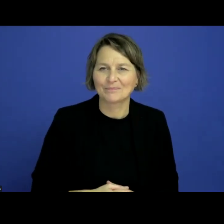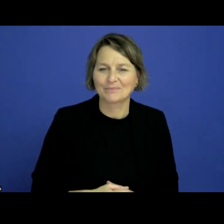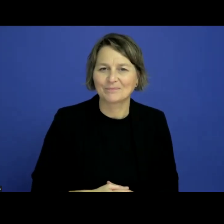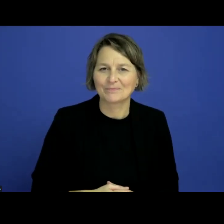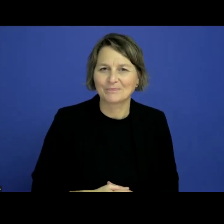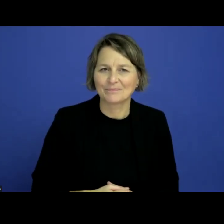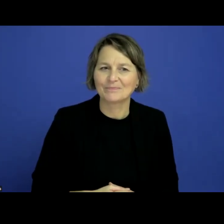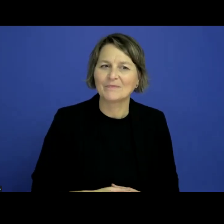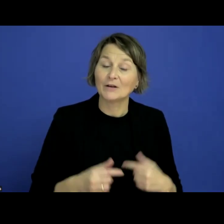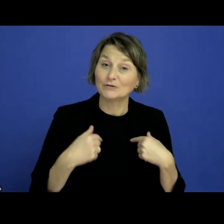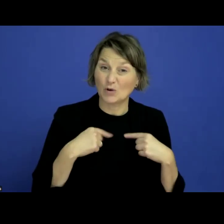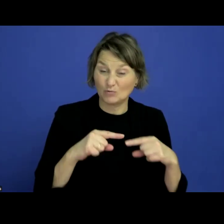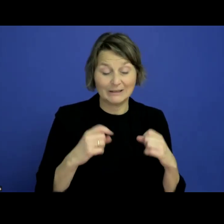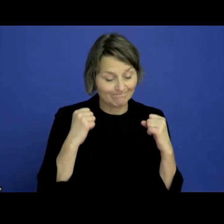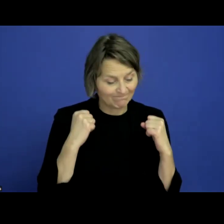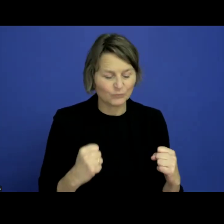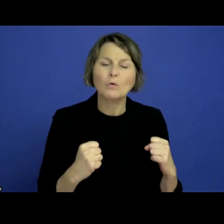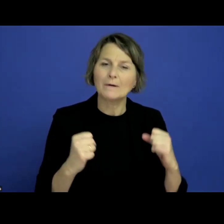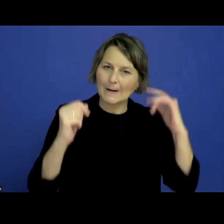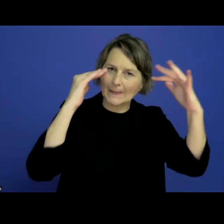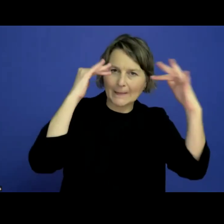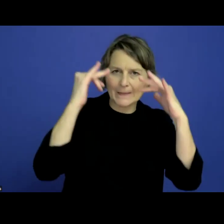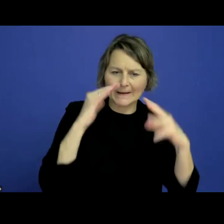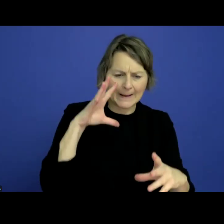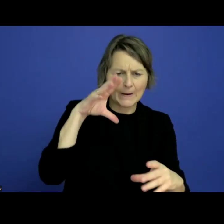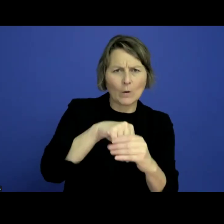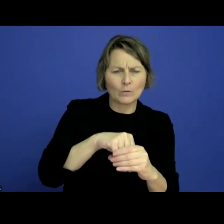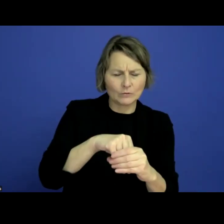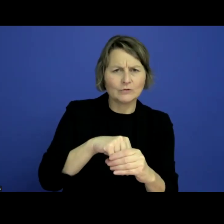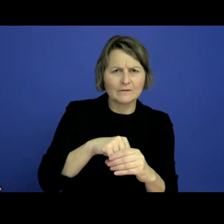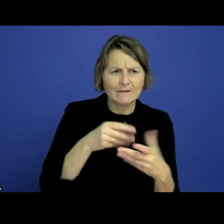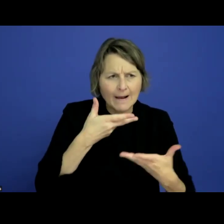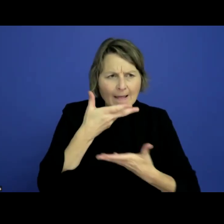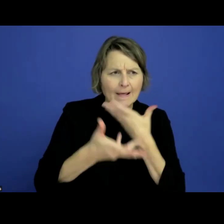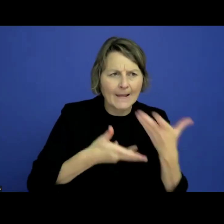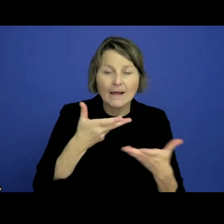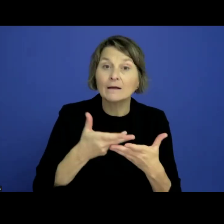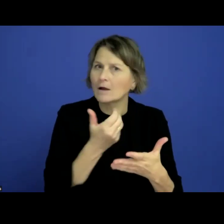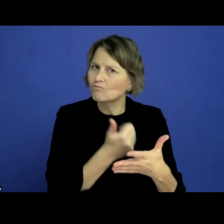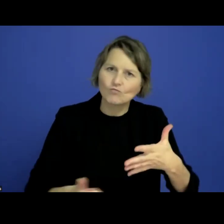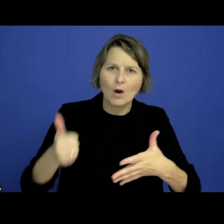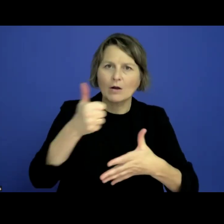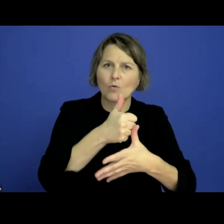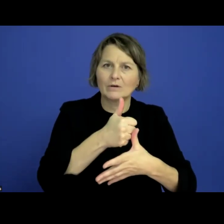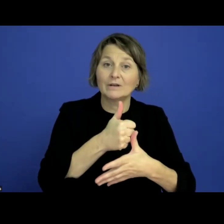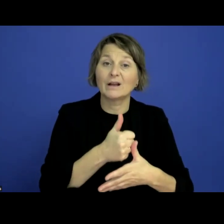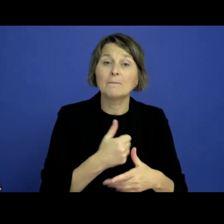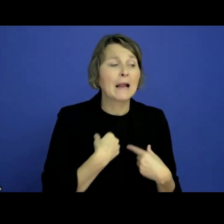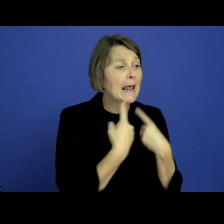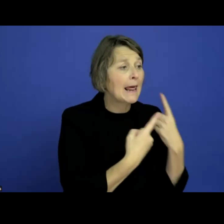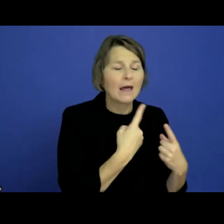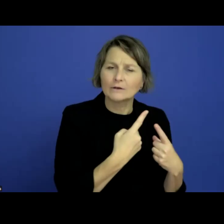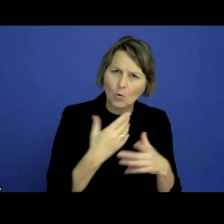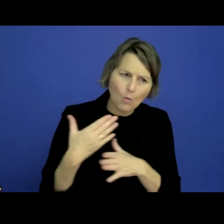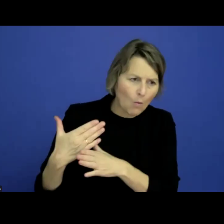inclusive culture is not just a priority. It definitely is a priority, but it's a shared commitment. And the shared word